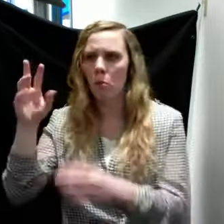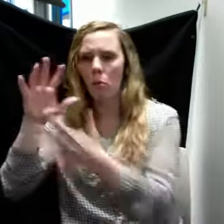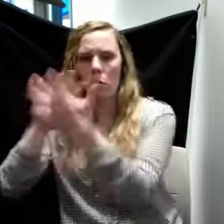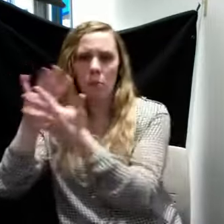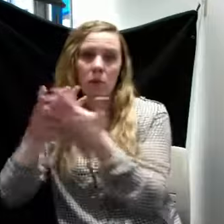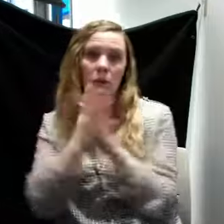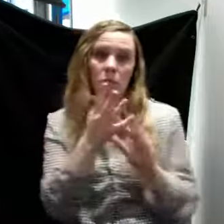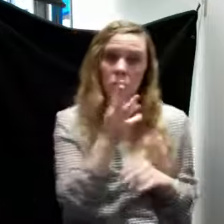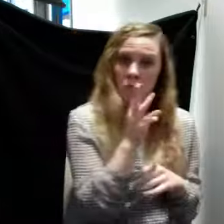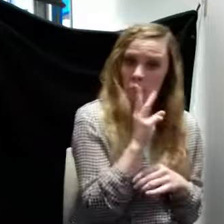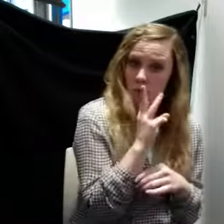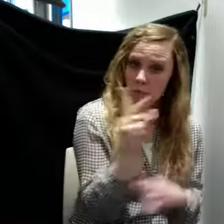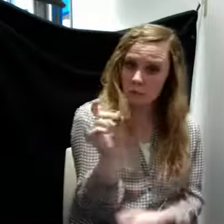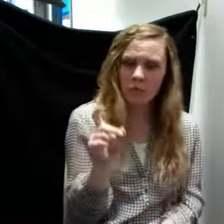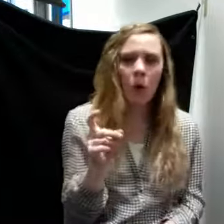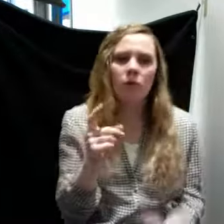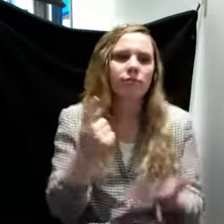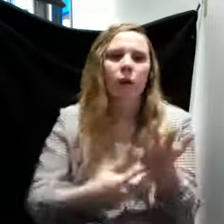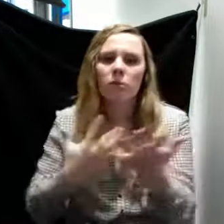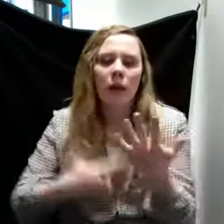Or some time when they experienced what they thought was condensation?